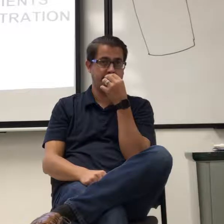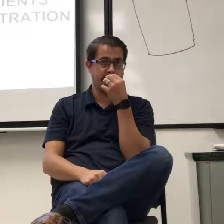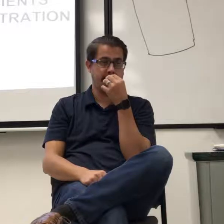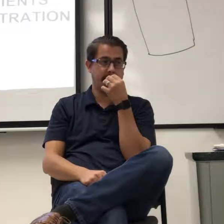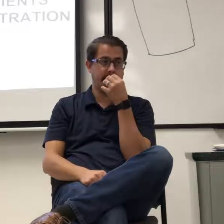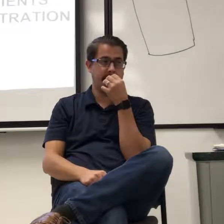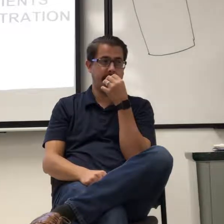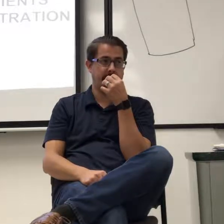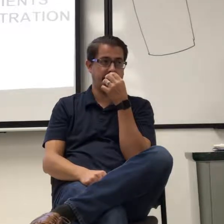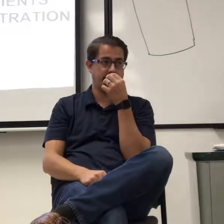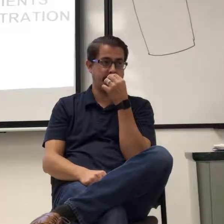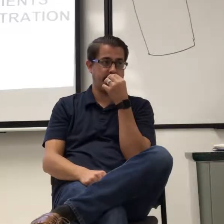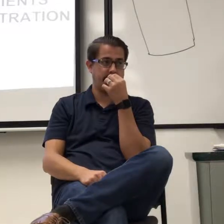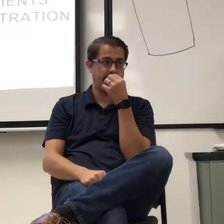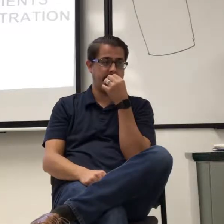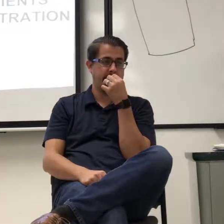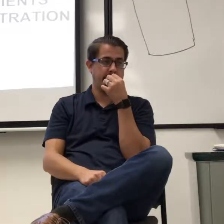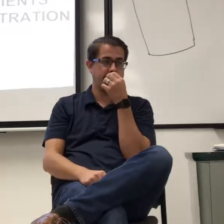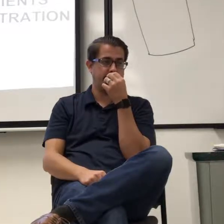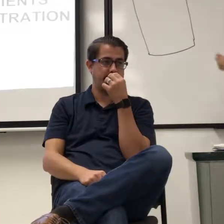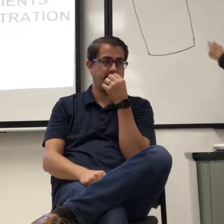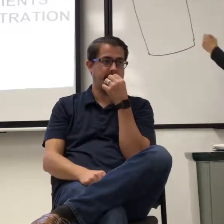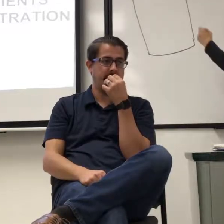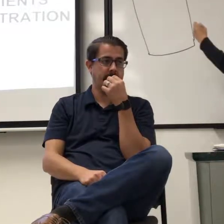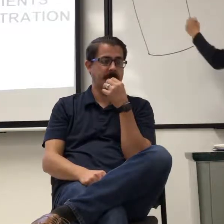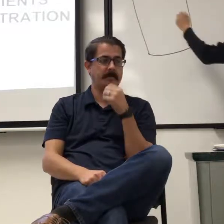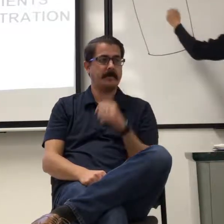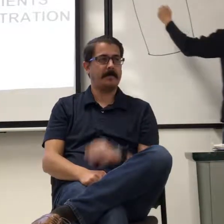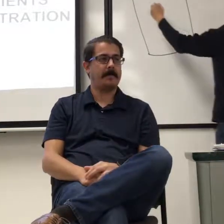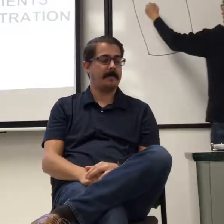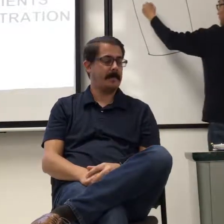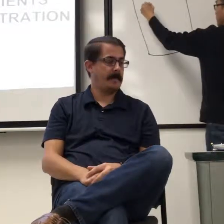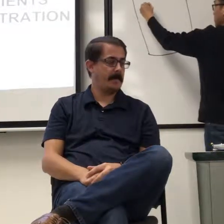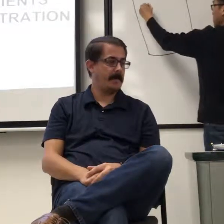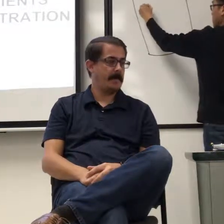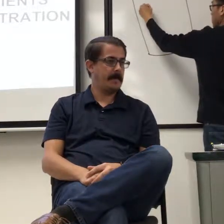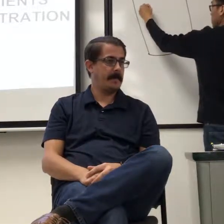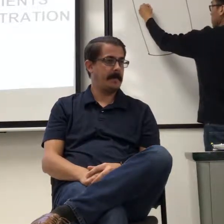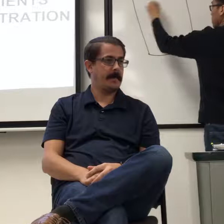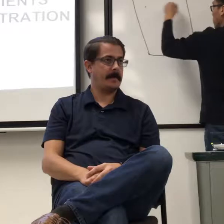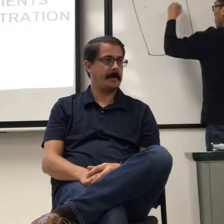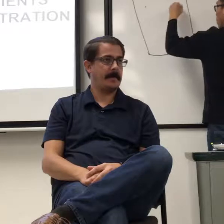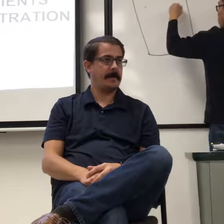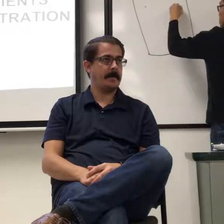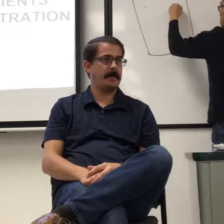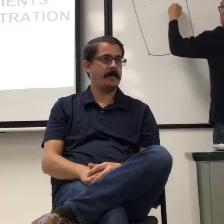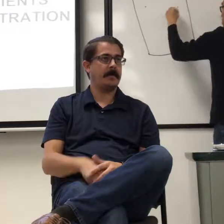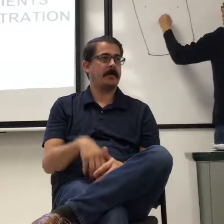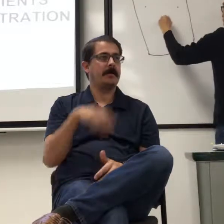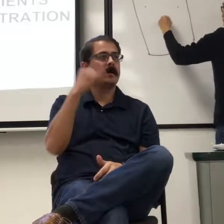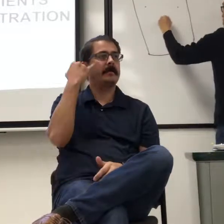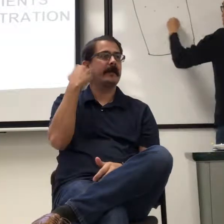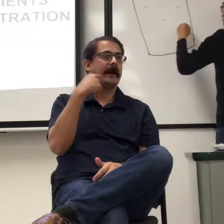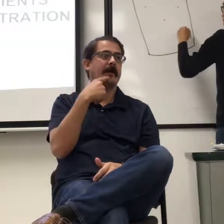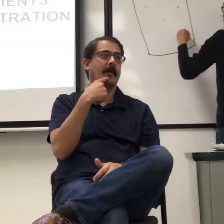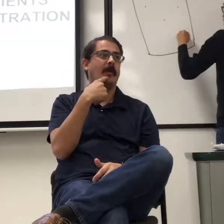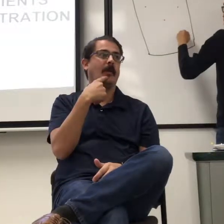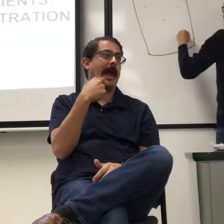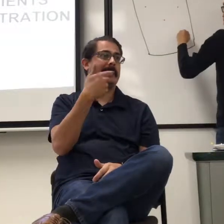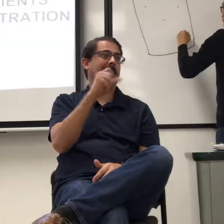you're not needing to use real gases. Like for example, if I have red gas, these red balls